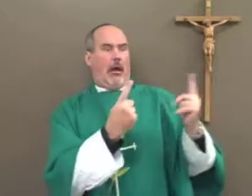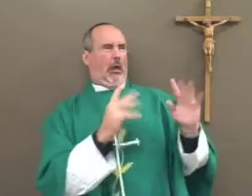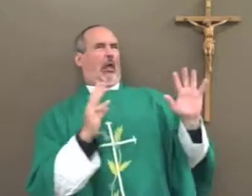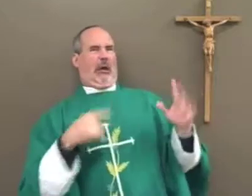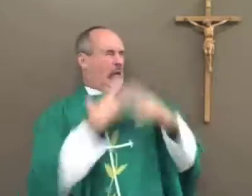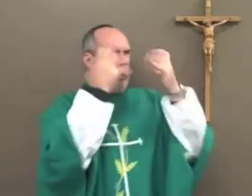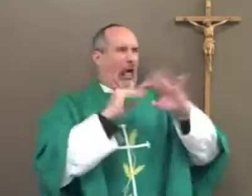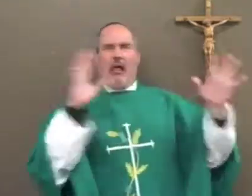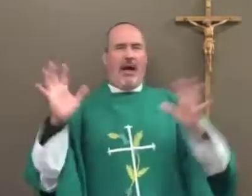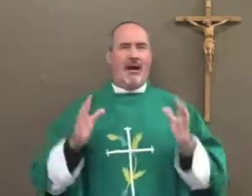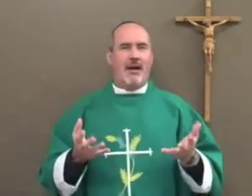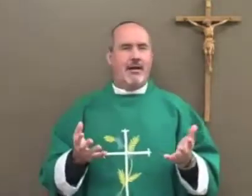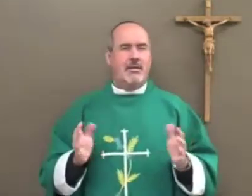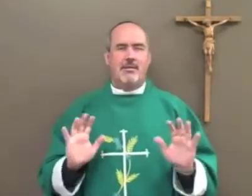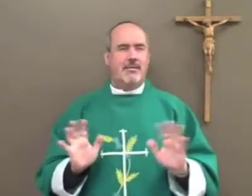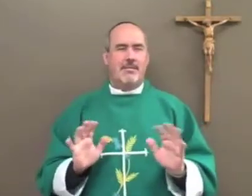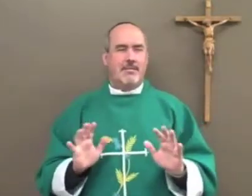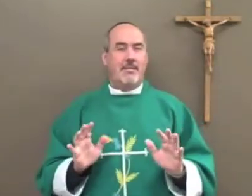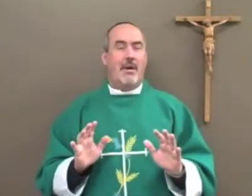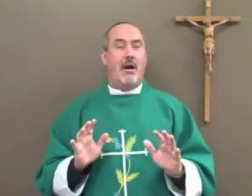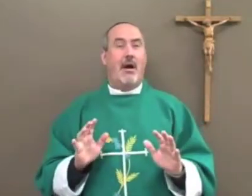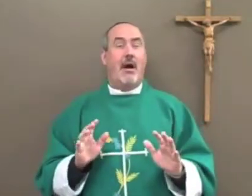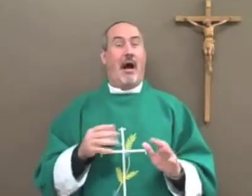ourselves and we become angry, bitter people.